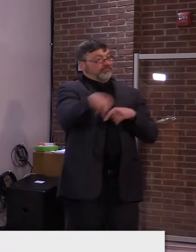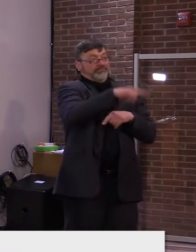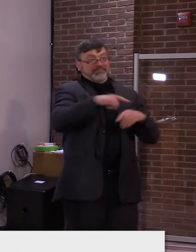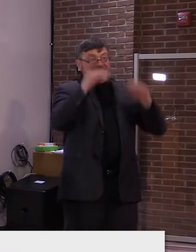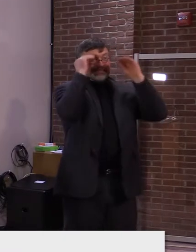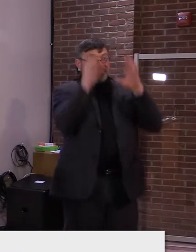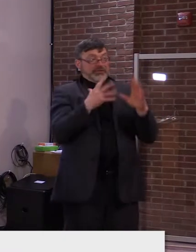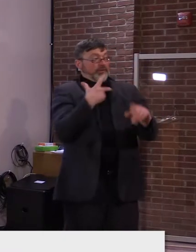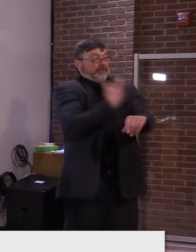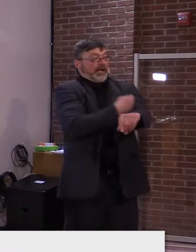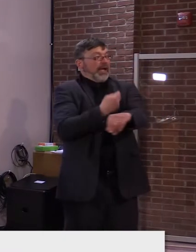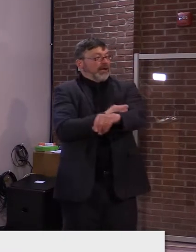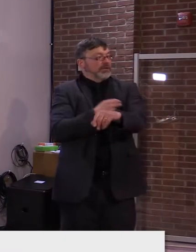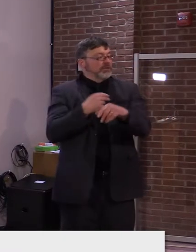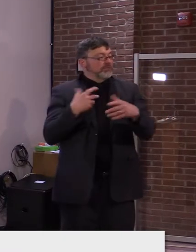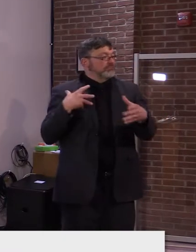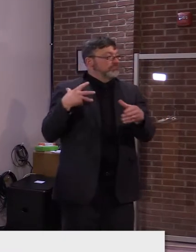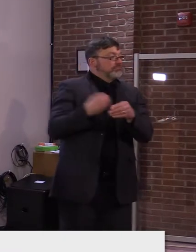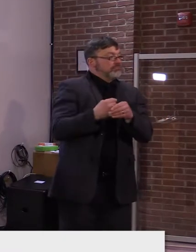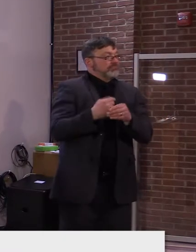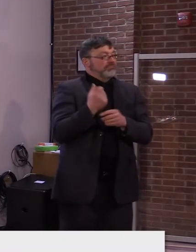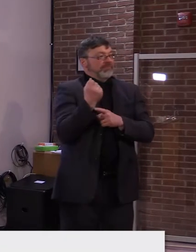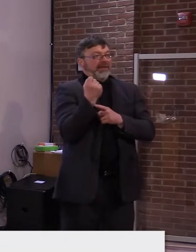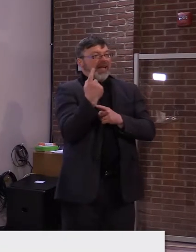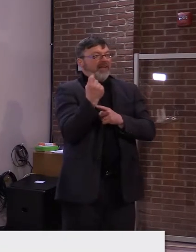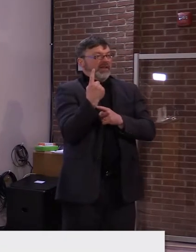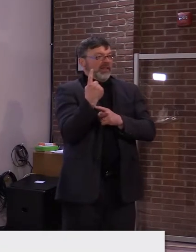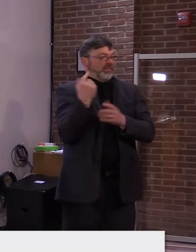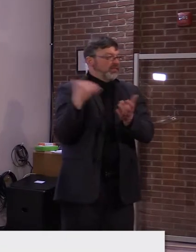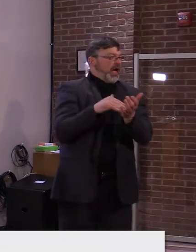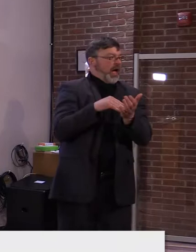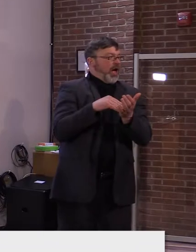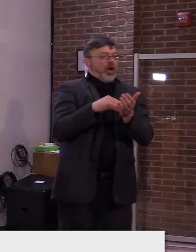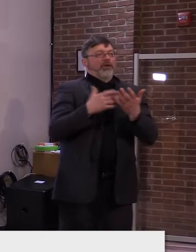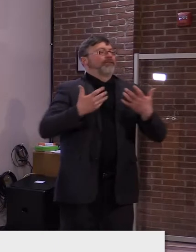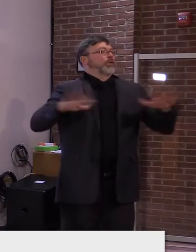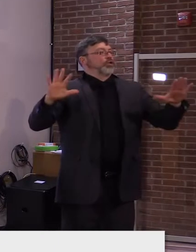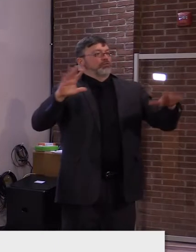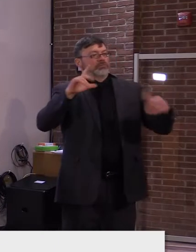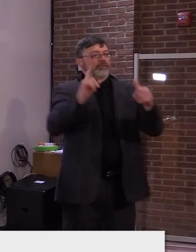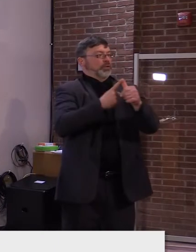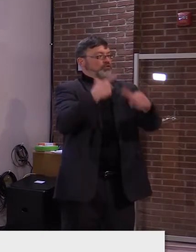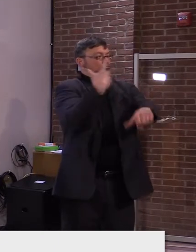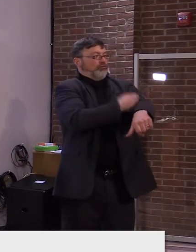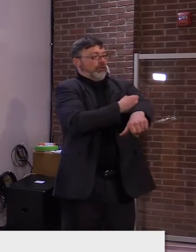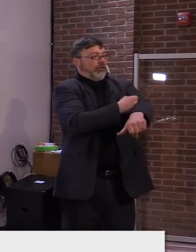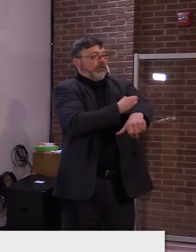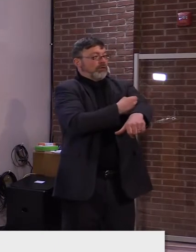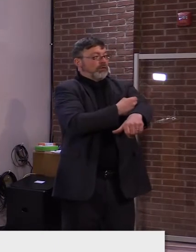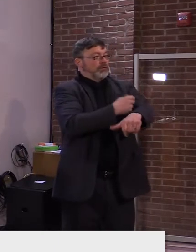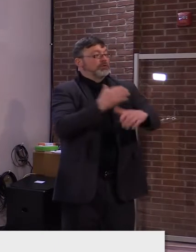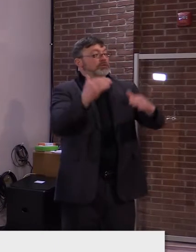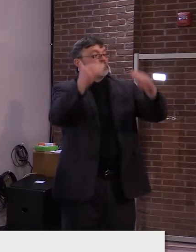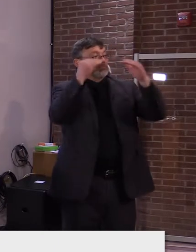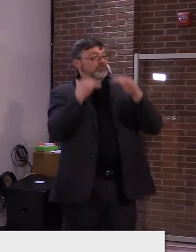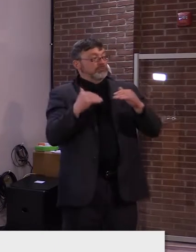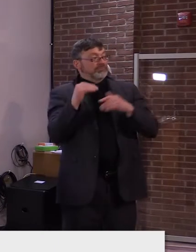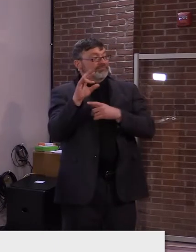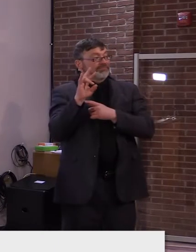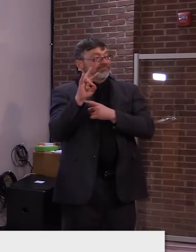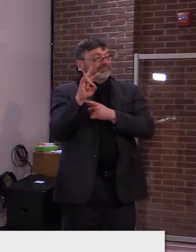been vaccinated in those educator clinics, and 7,300 people have made appointments